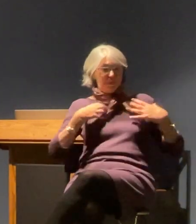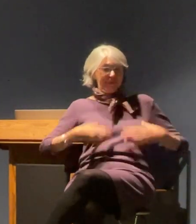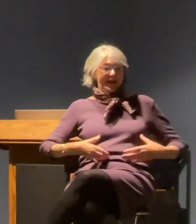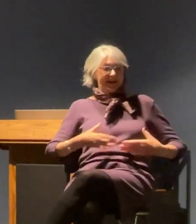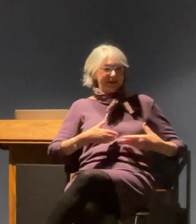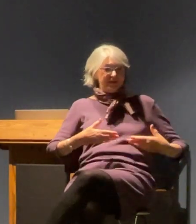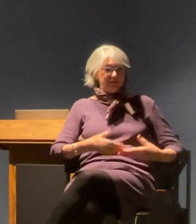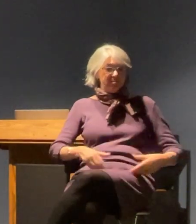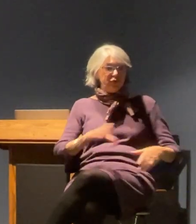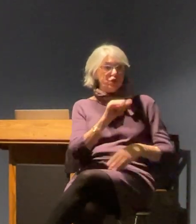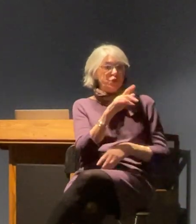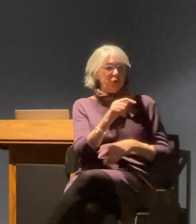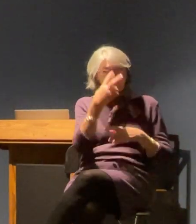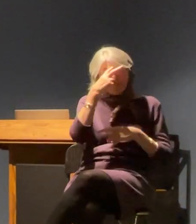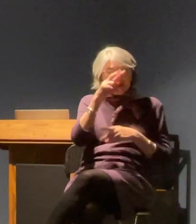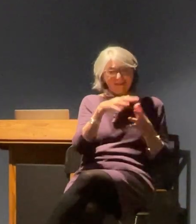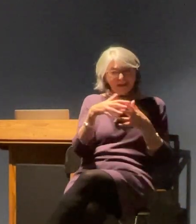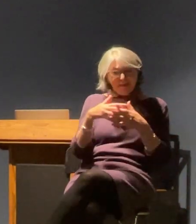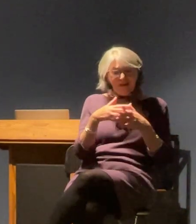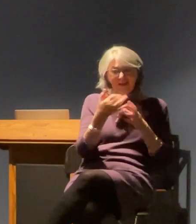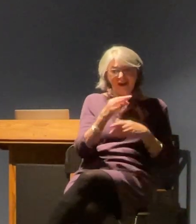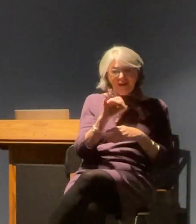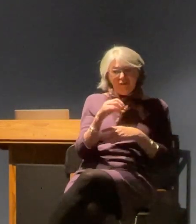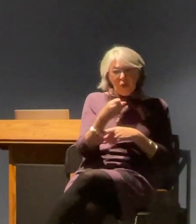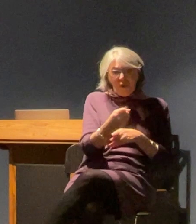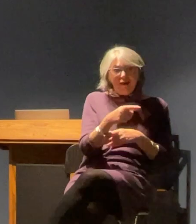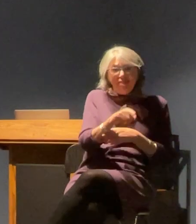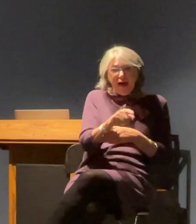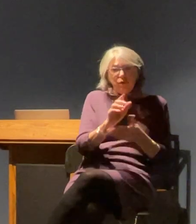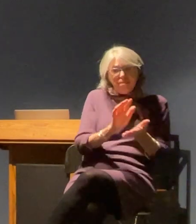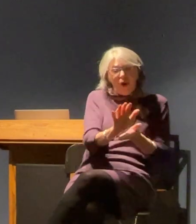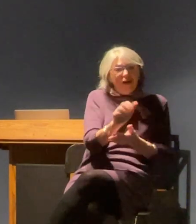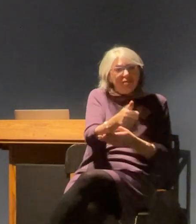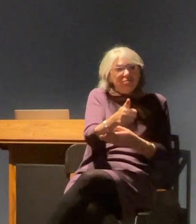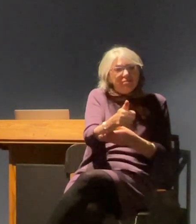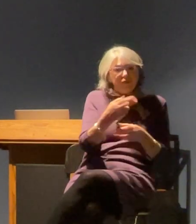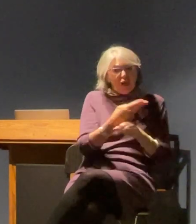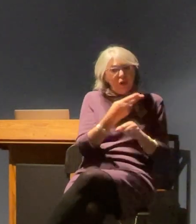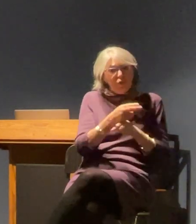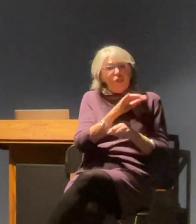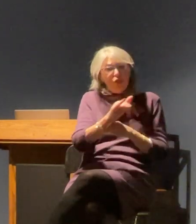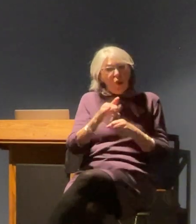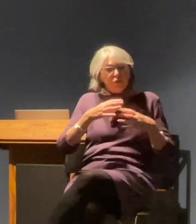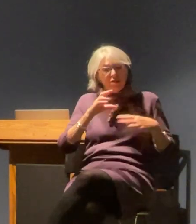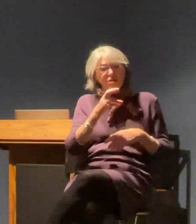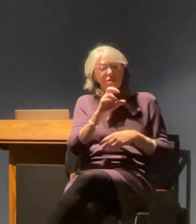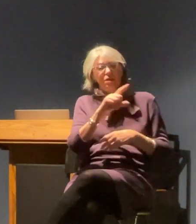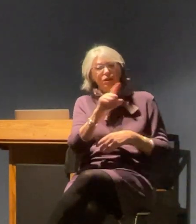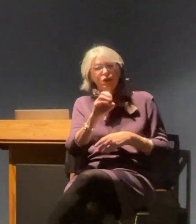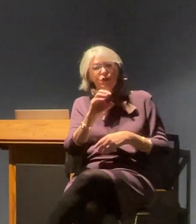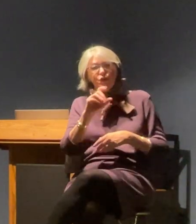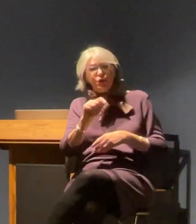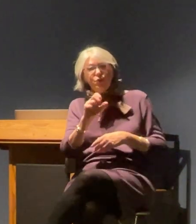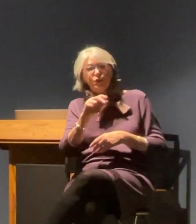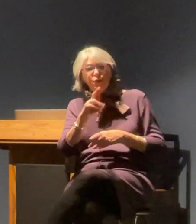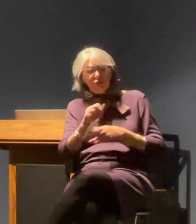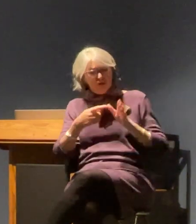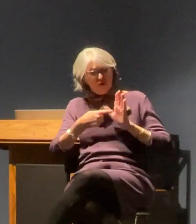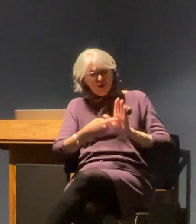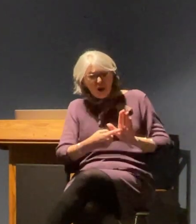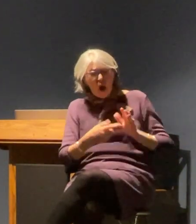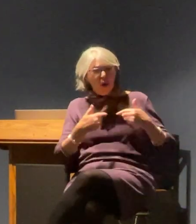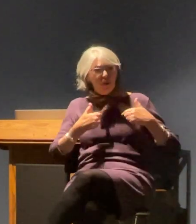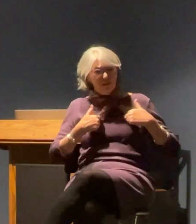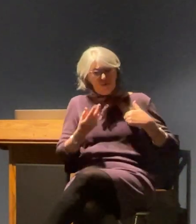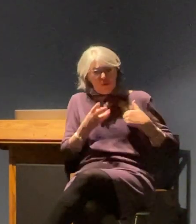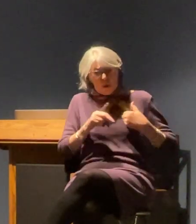happening with Mexican Americans in the 1940s, right? Where they were marginalized and they used the zoot suits as a way to articulate their forms